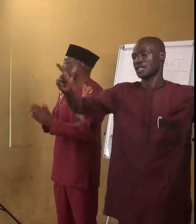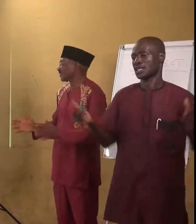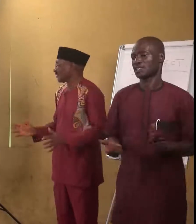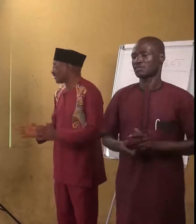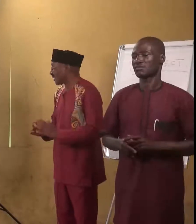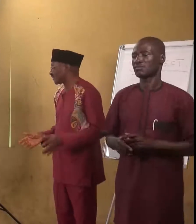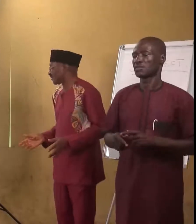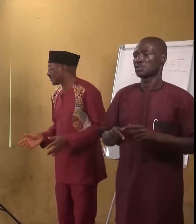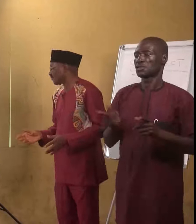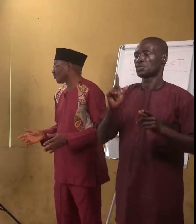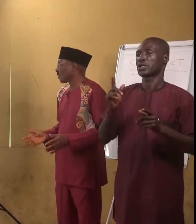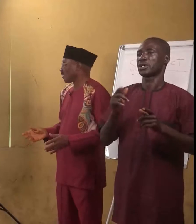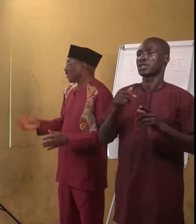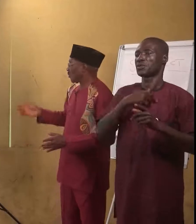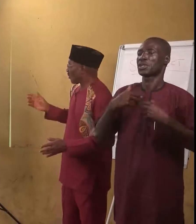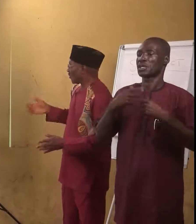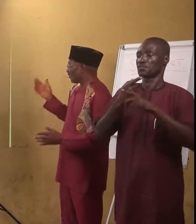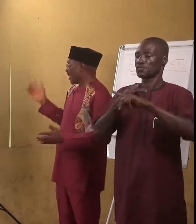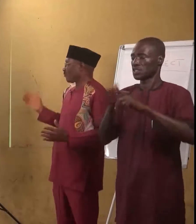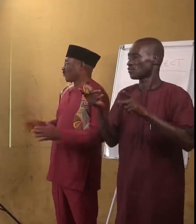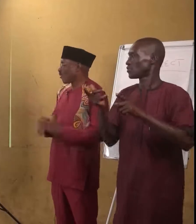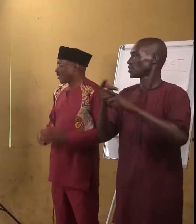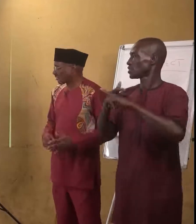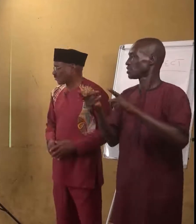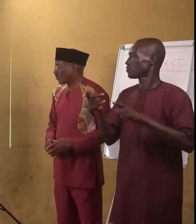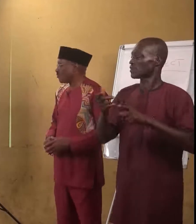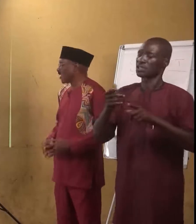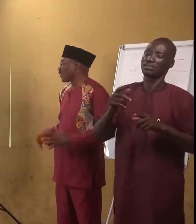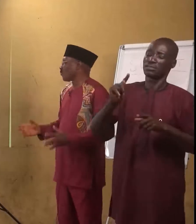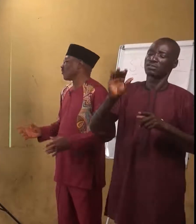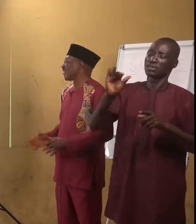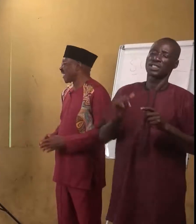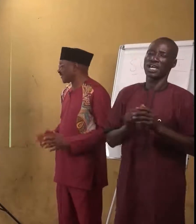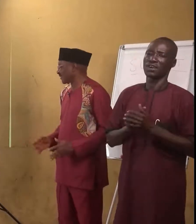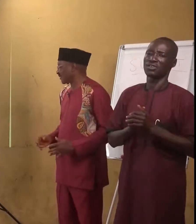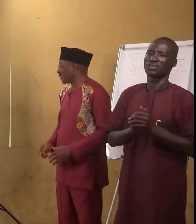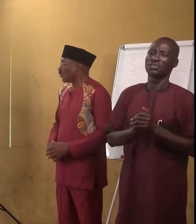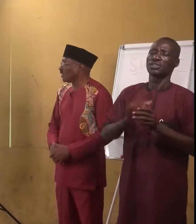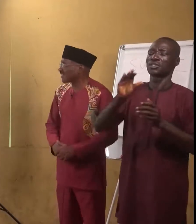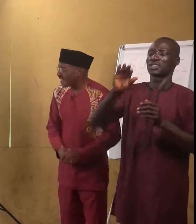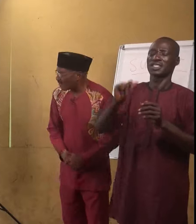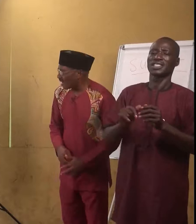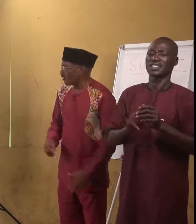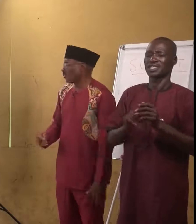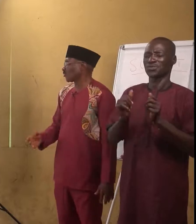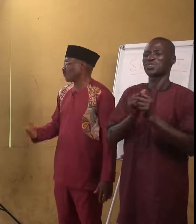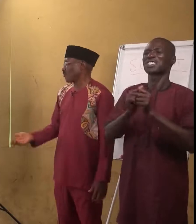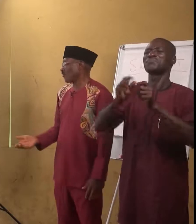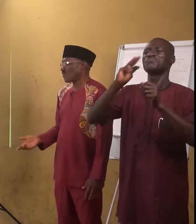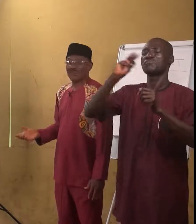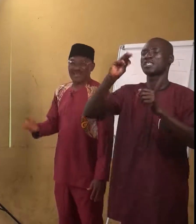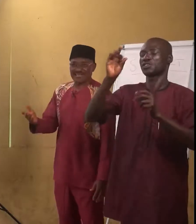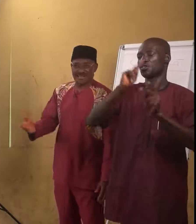the largest type of urban settlement made up of large city with several millions of